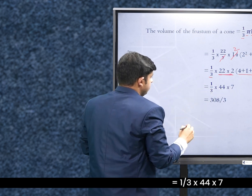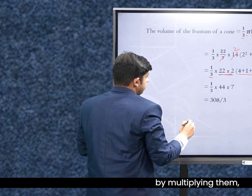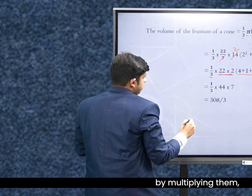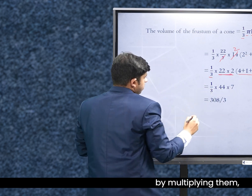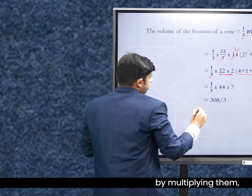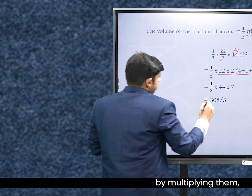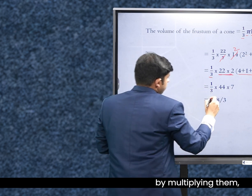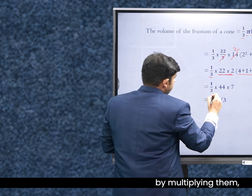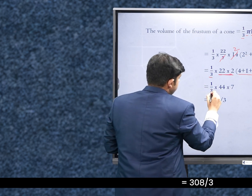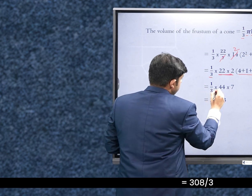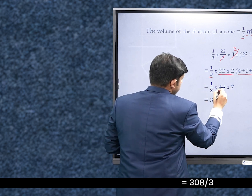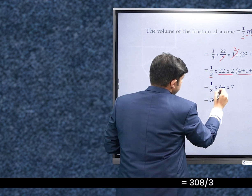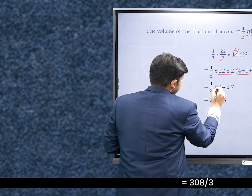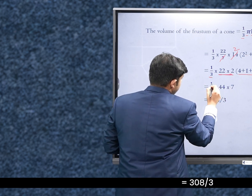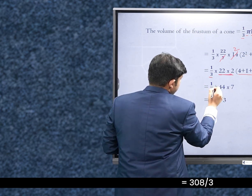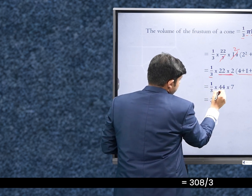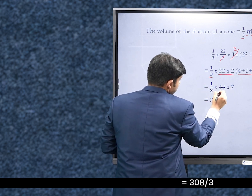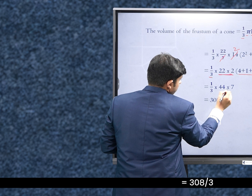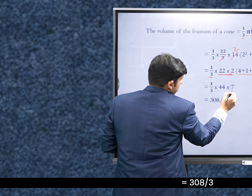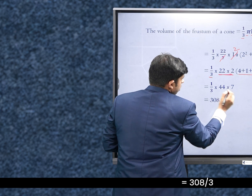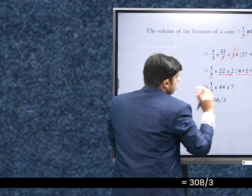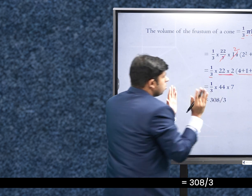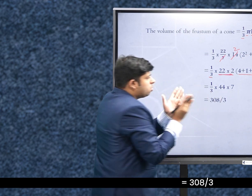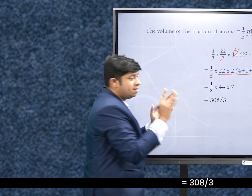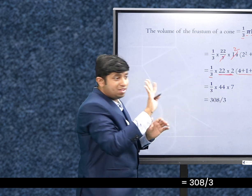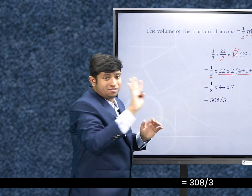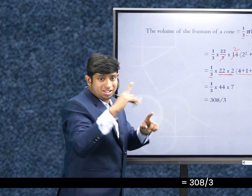By multiplying them, we get 308 by 3.